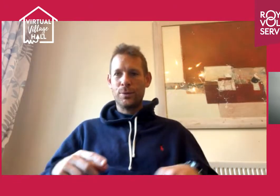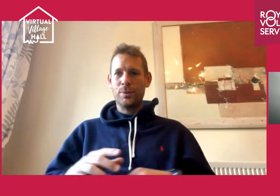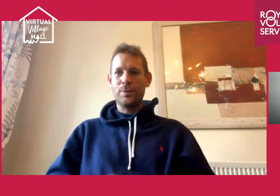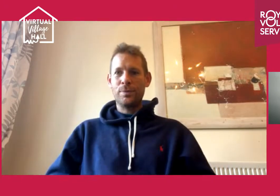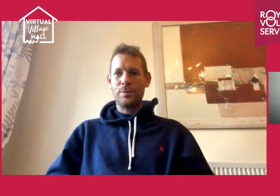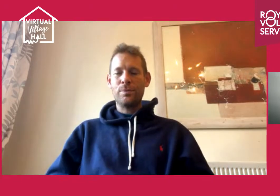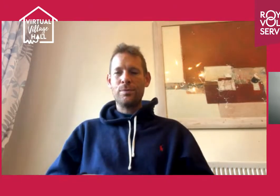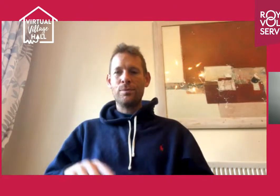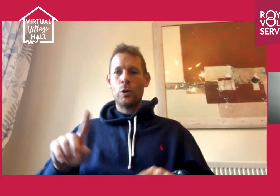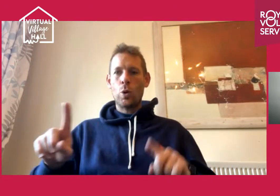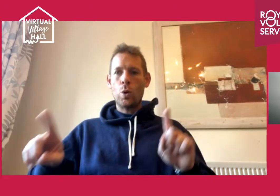octopus,